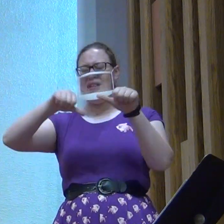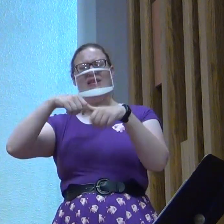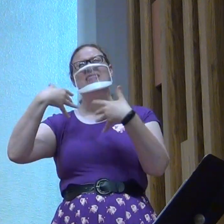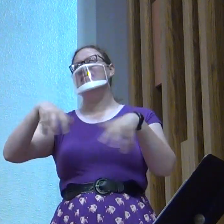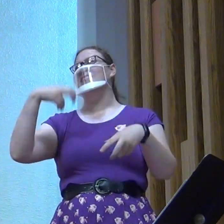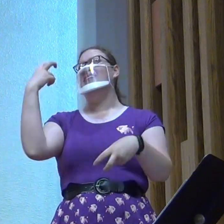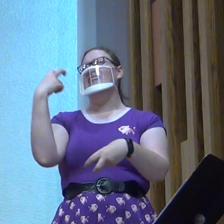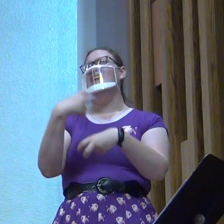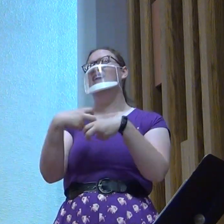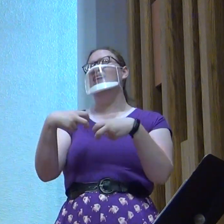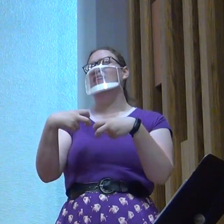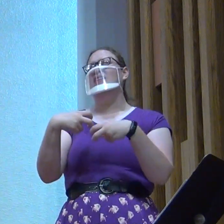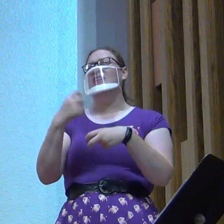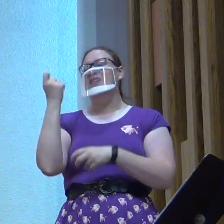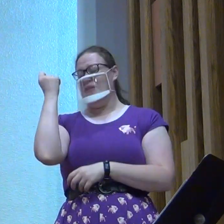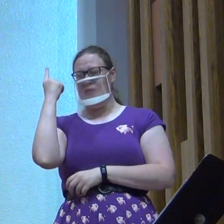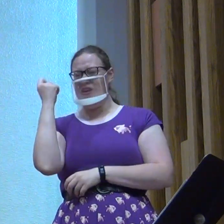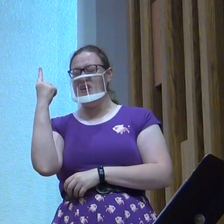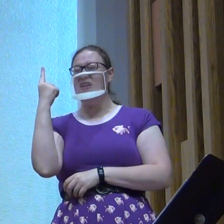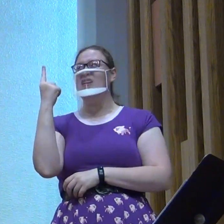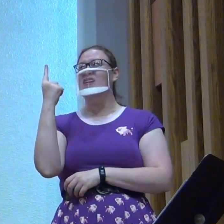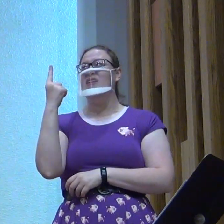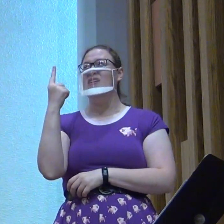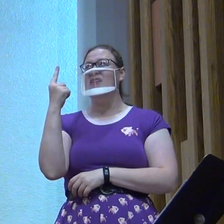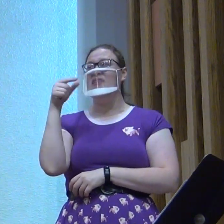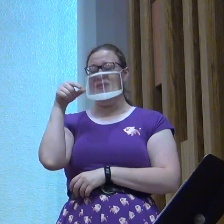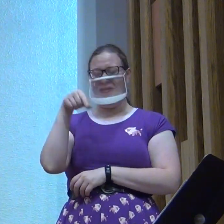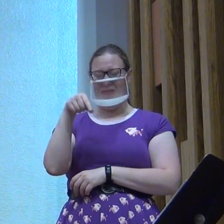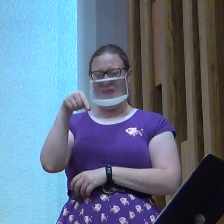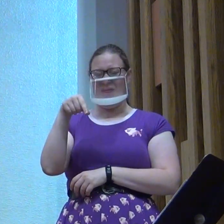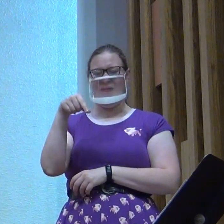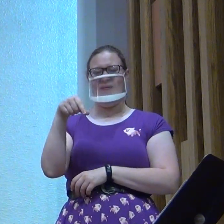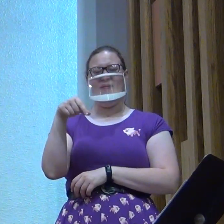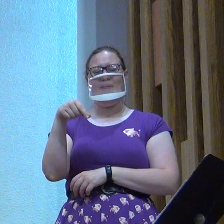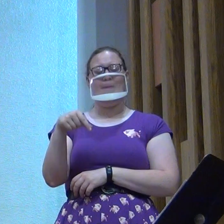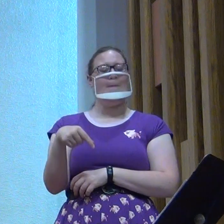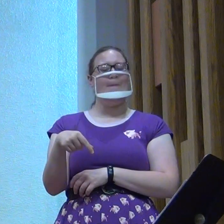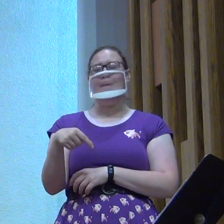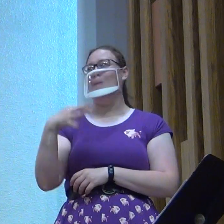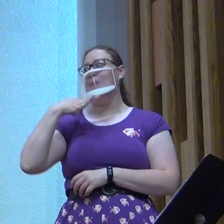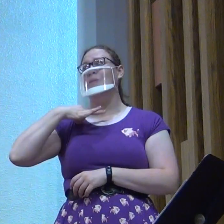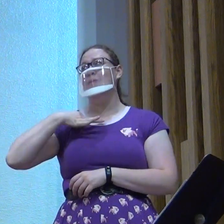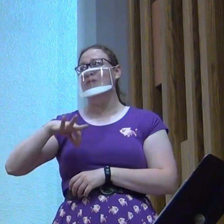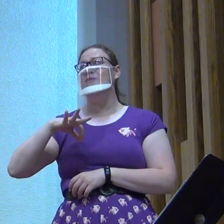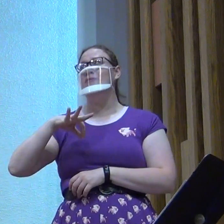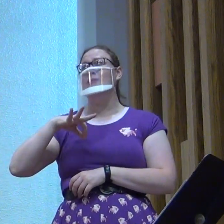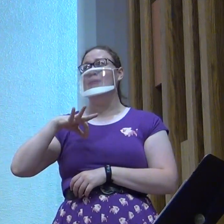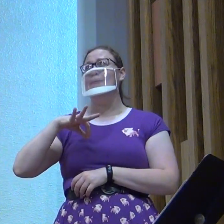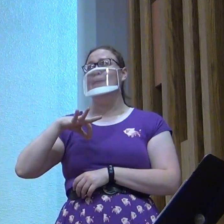but it is so very much a blessing.